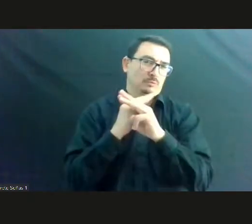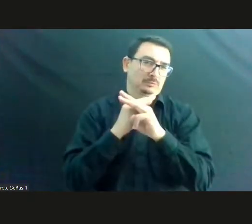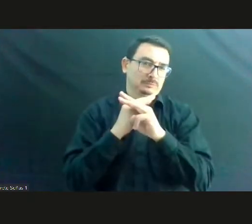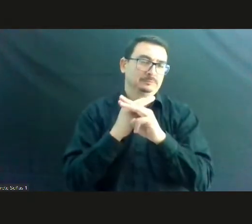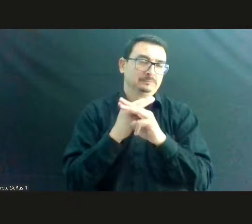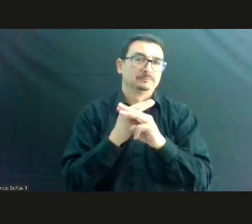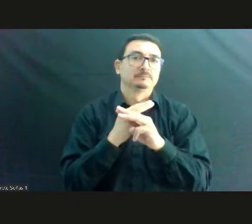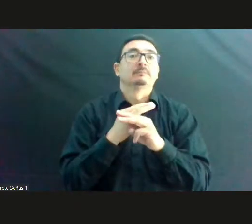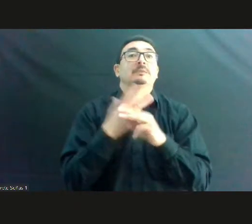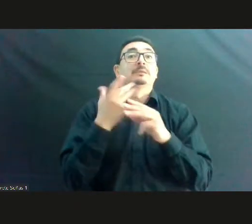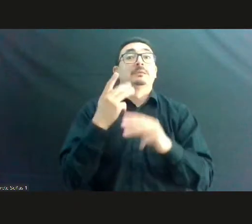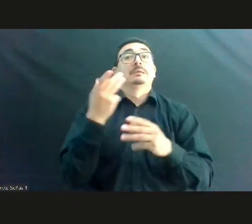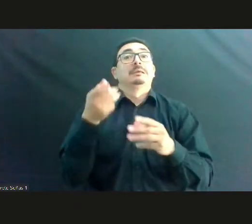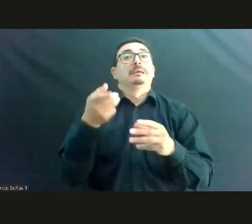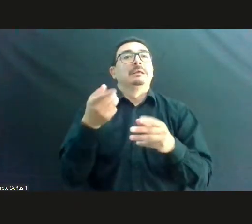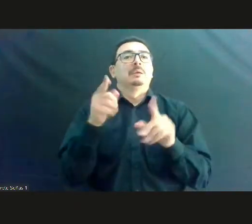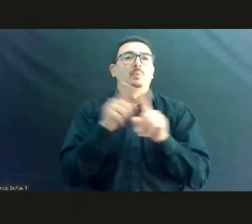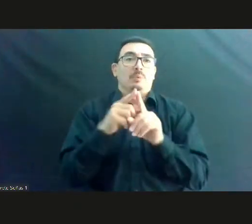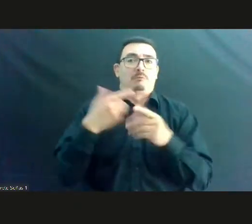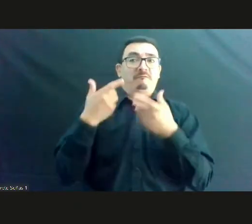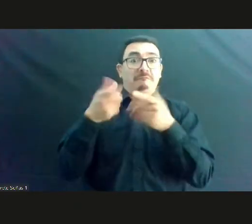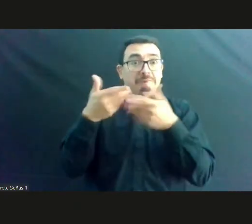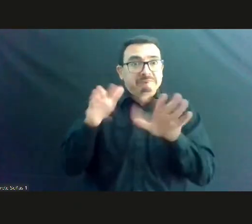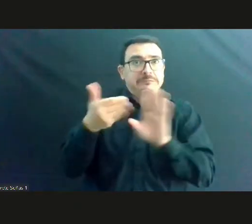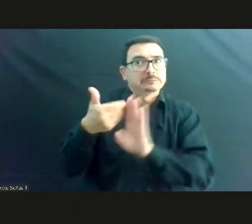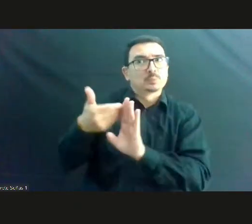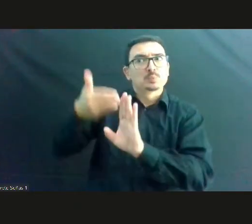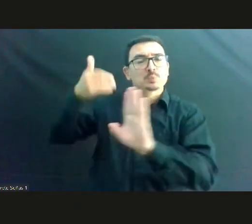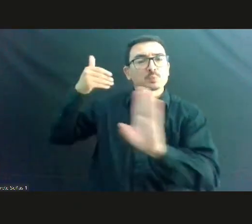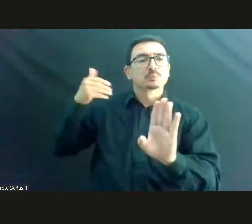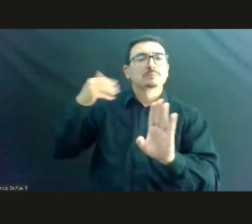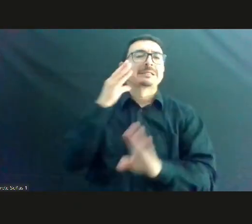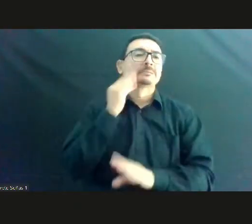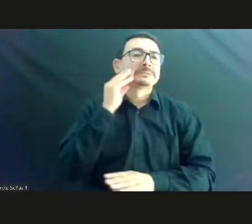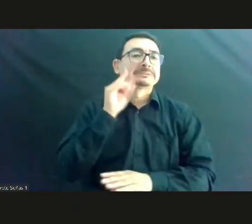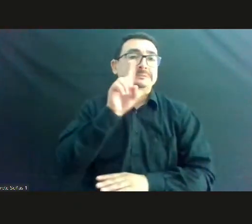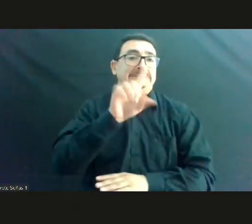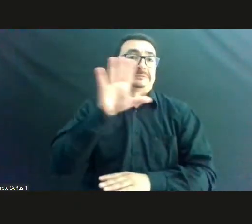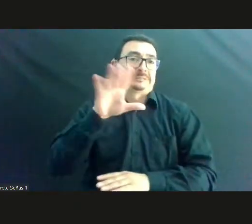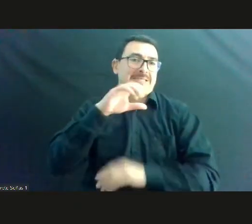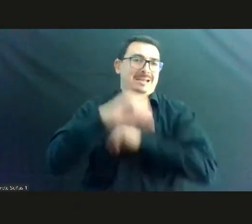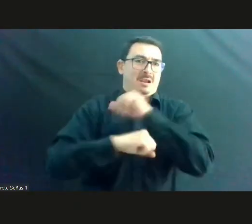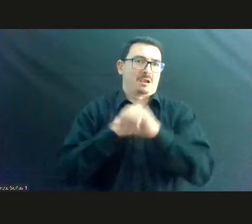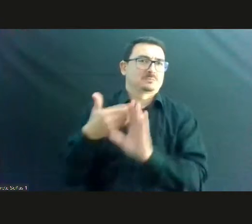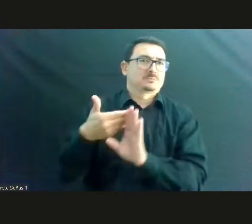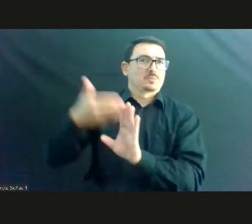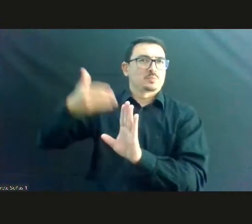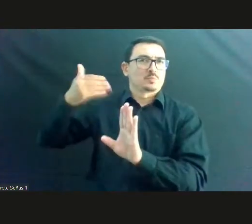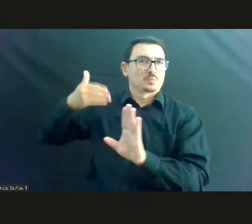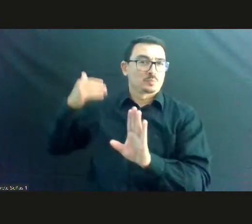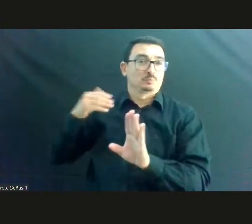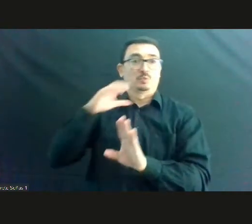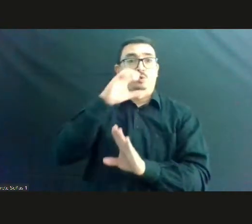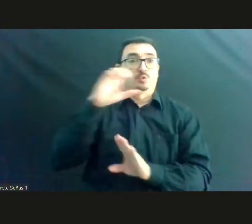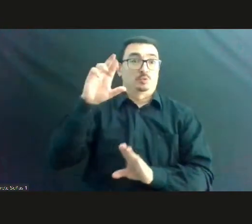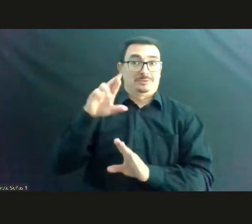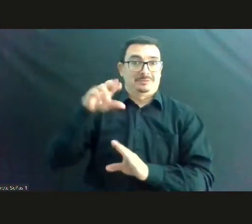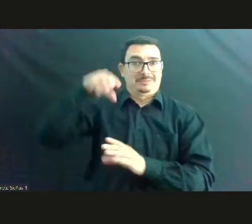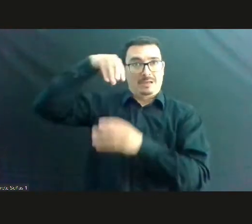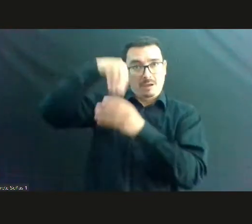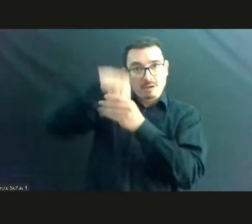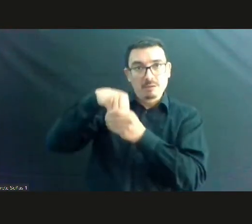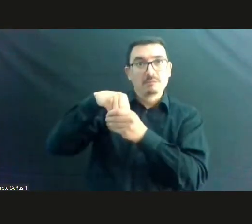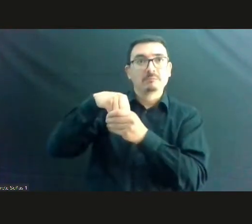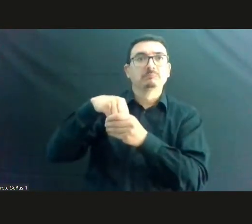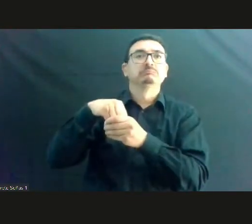industrial engineer who graduated from the University of Costa Rica with a master's degree in international business from